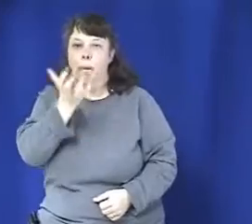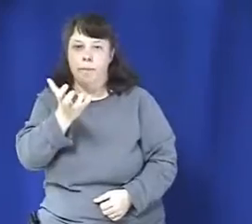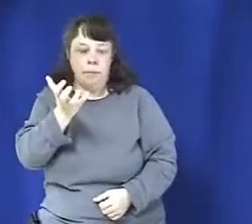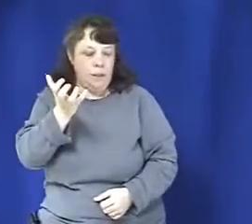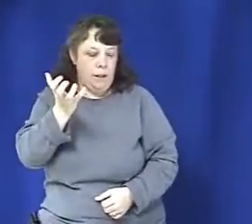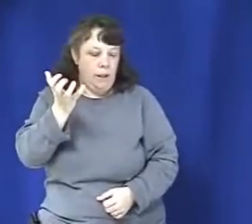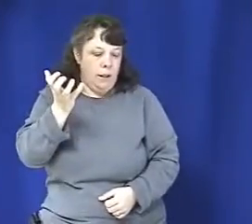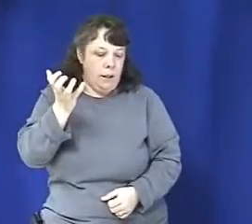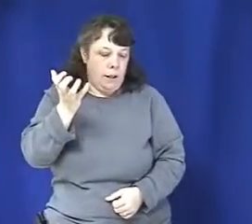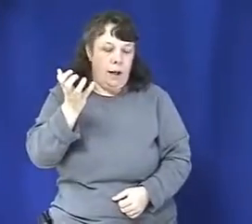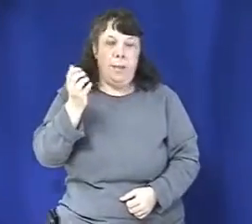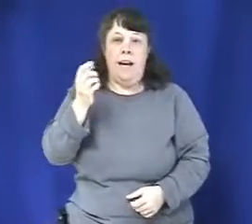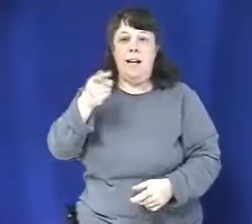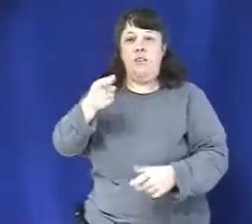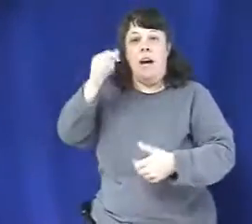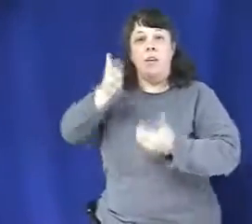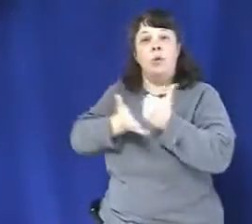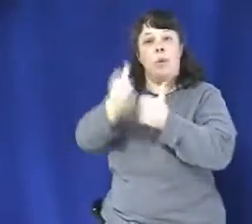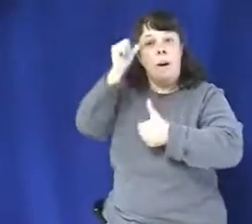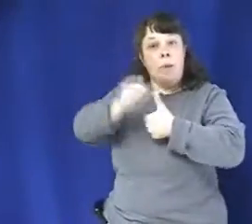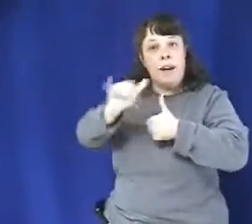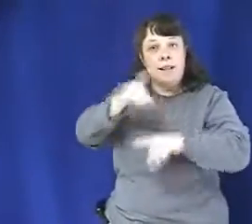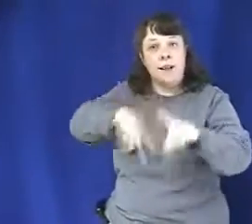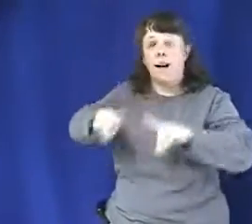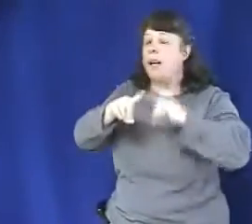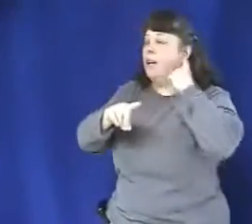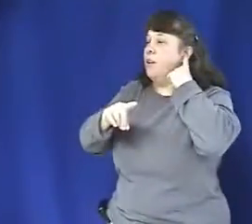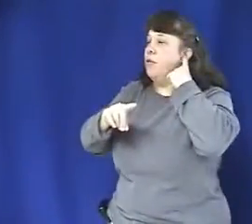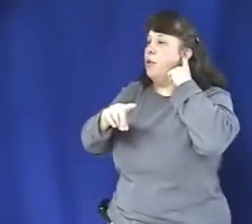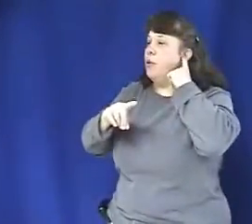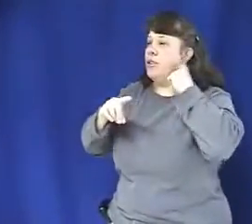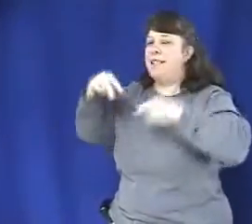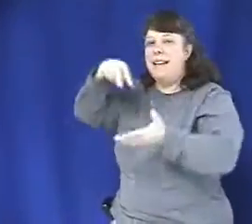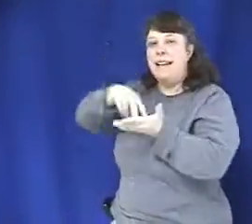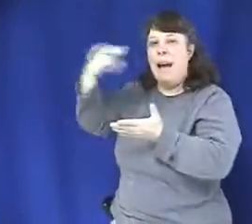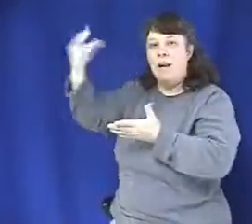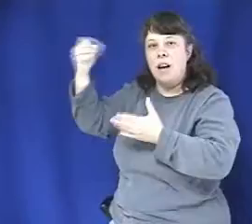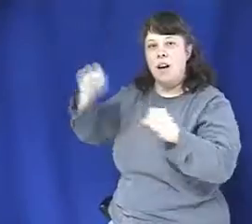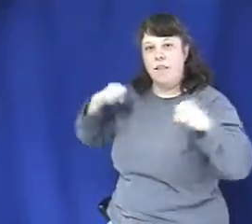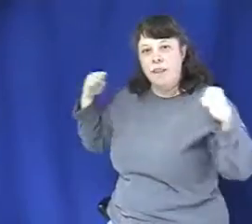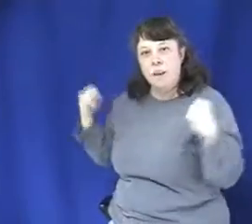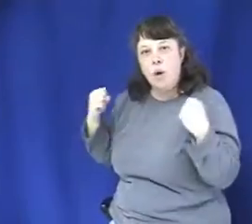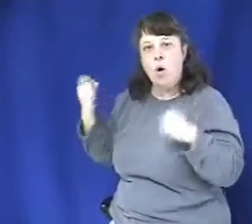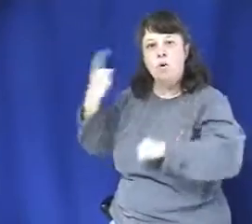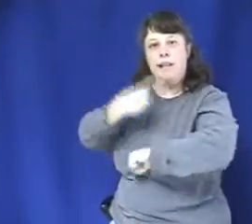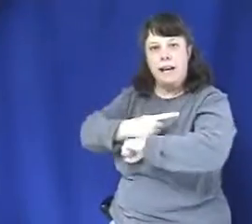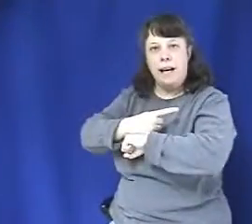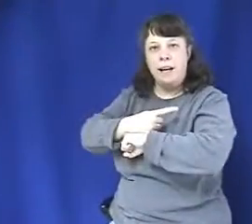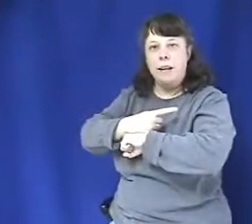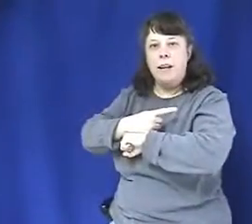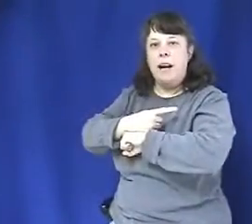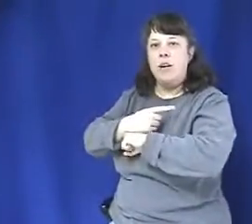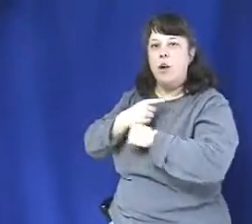warm. And to help you remember that sign, if you're standing outside on a very cold day and you